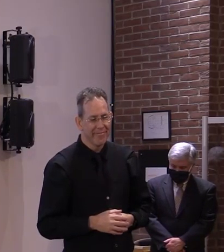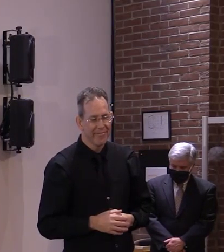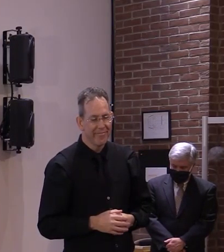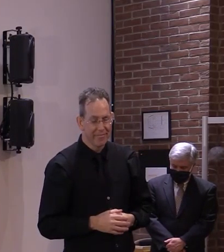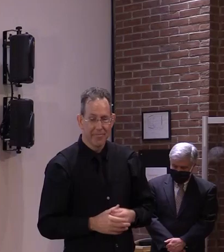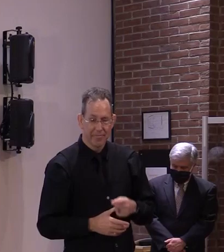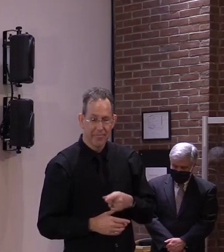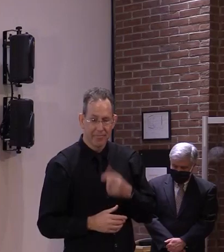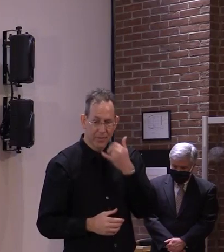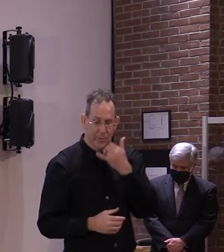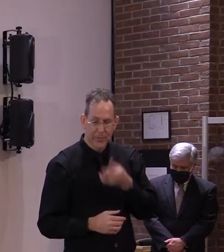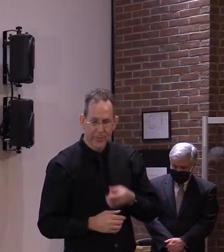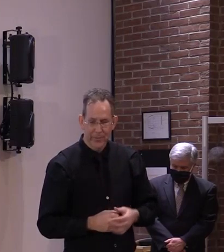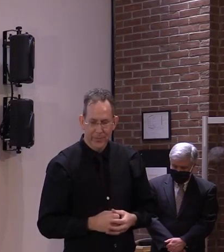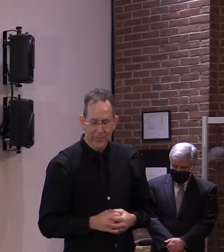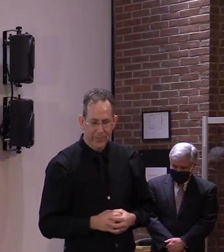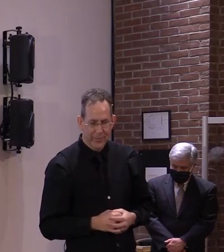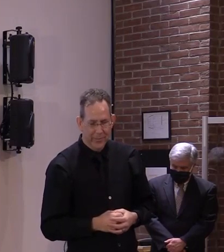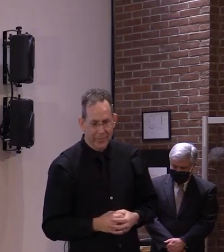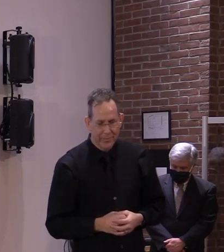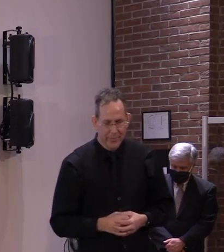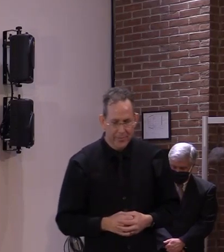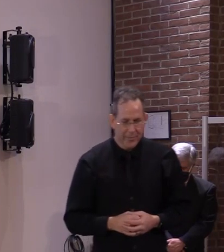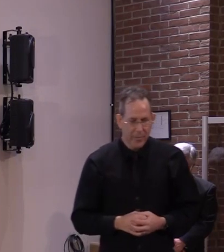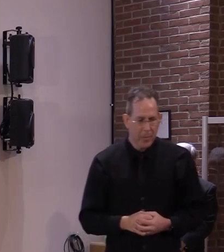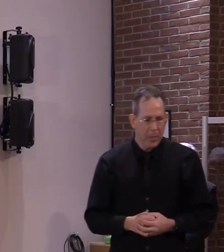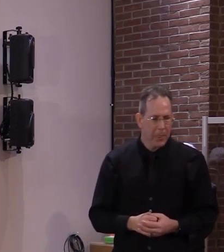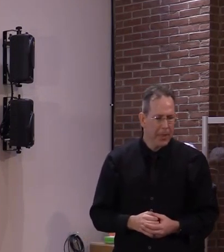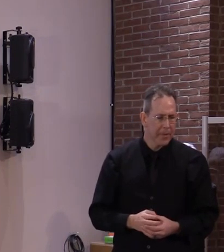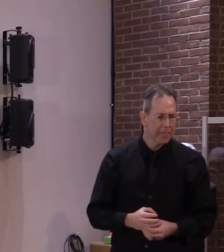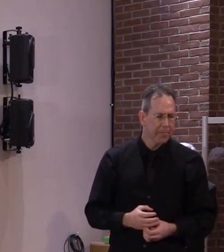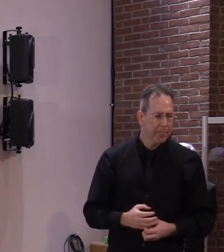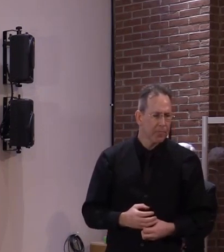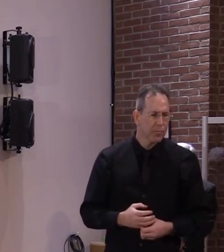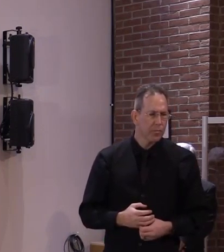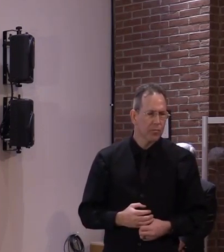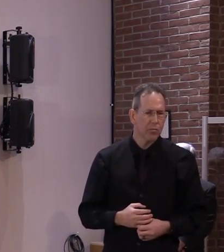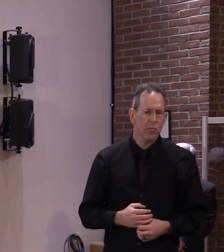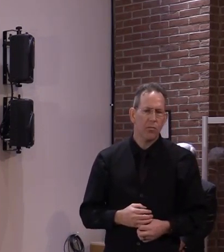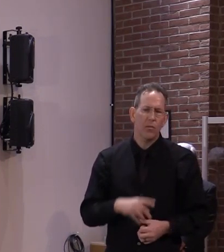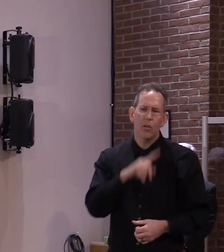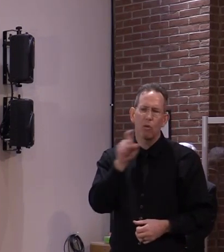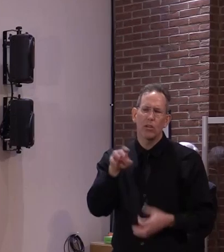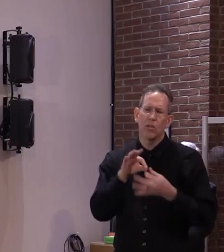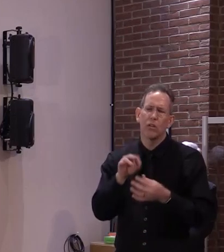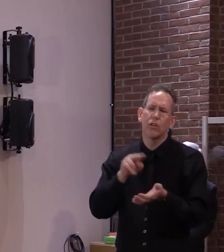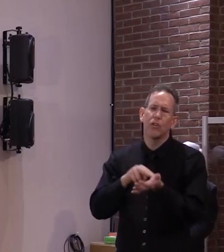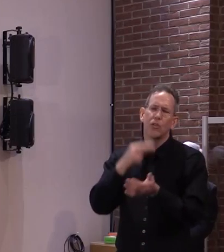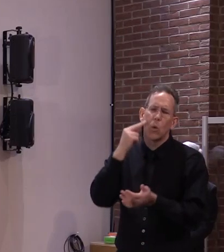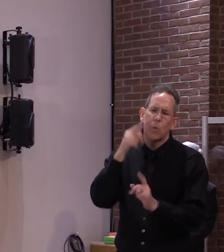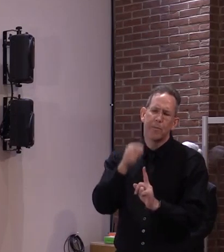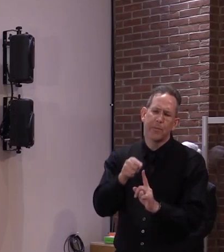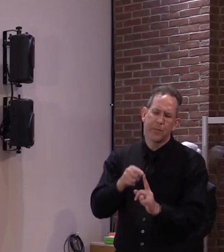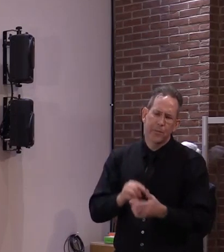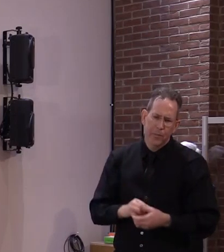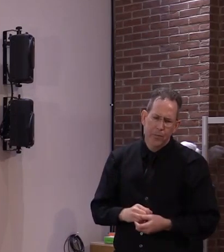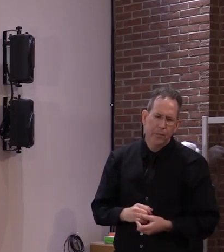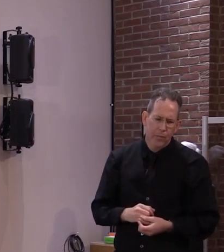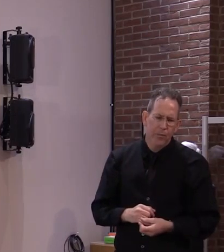Another long-term care facility question. I noticed that previously in Commissioner Pacek's slides, he included